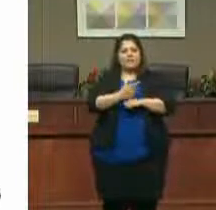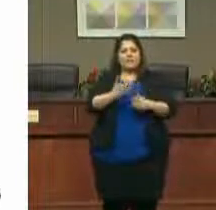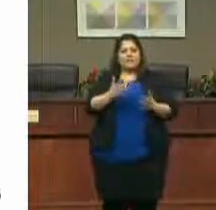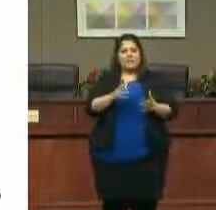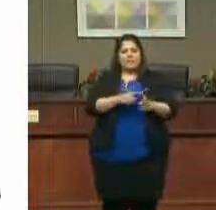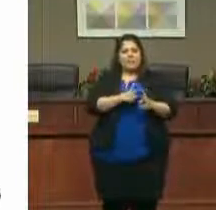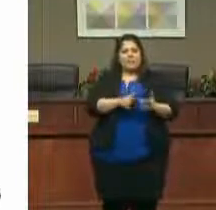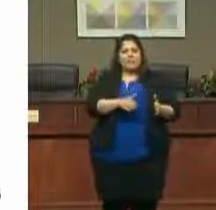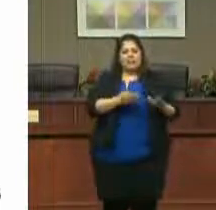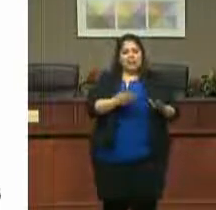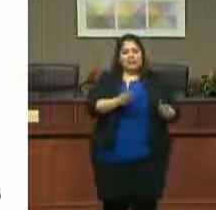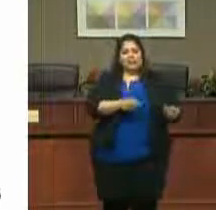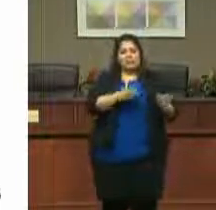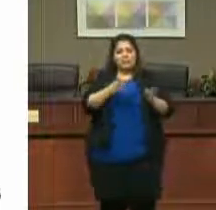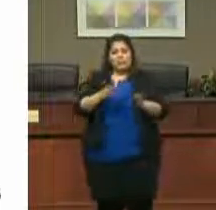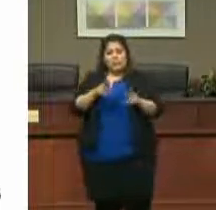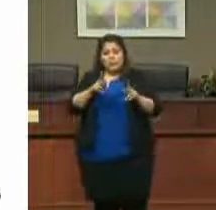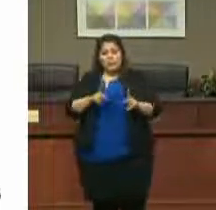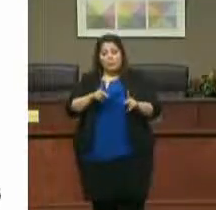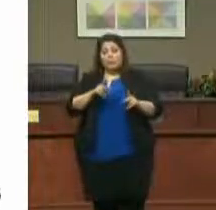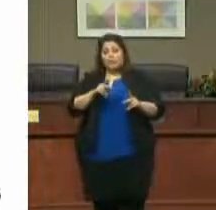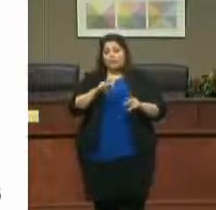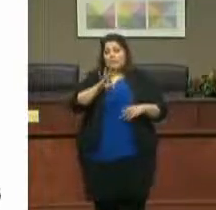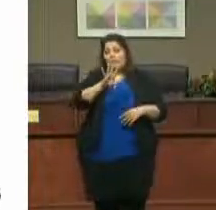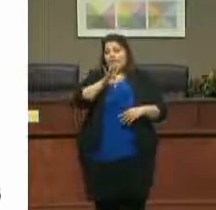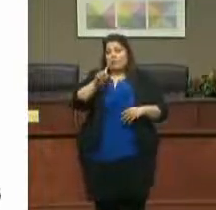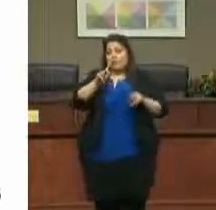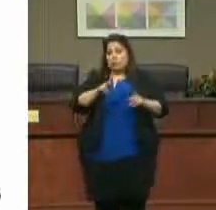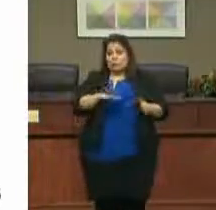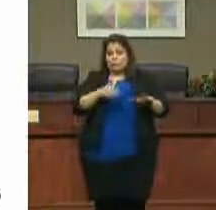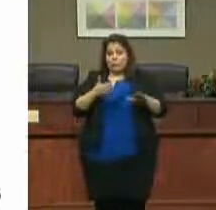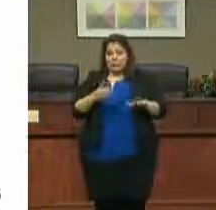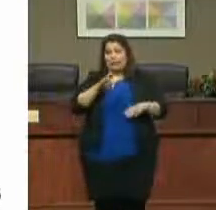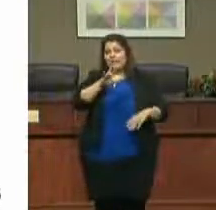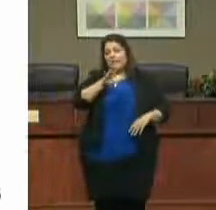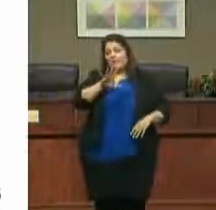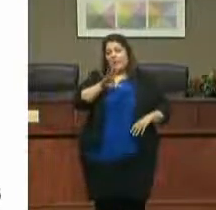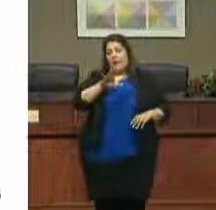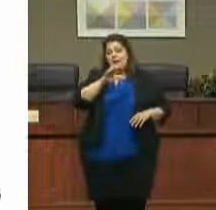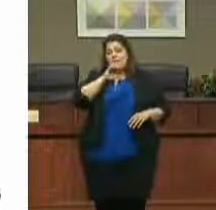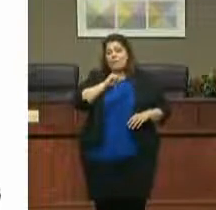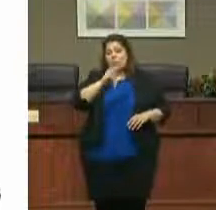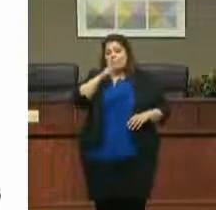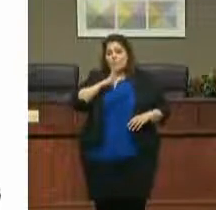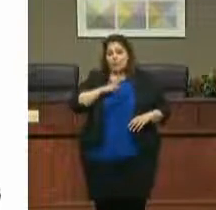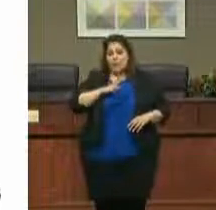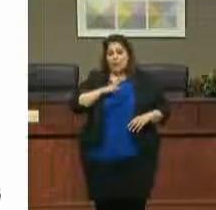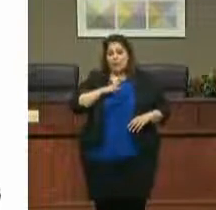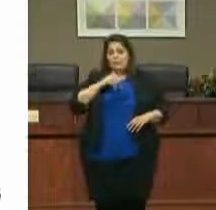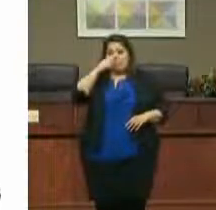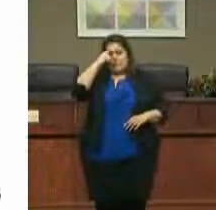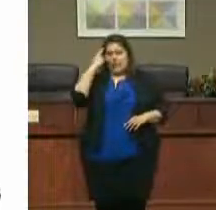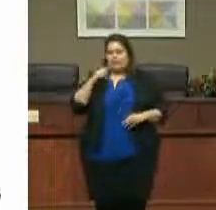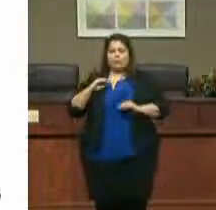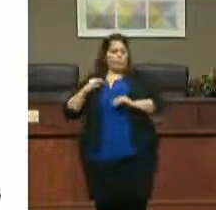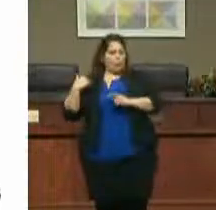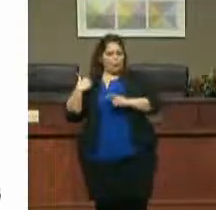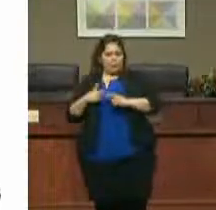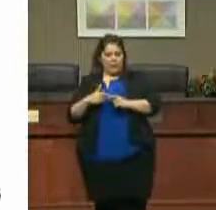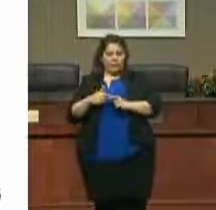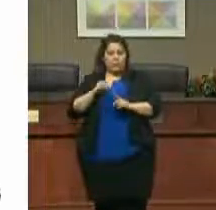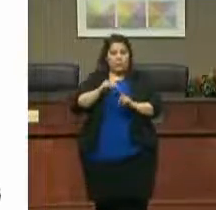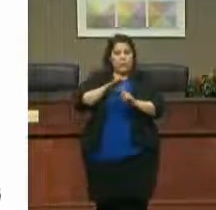Fatality number 51, 75-year-old female, black, non-Hispanic. The exposure was to